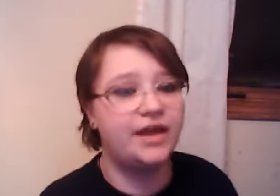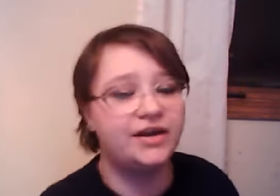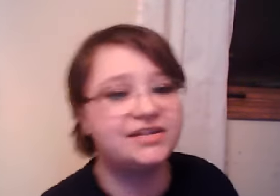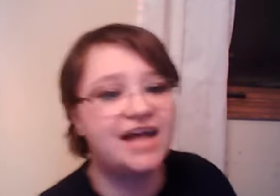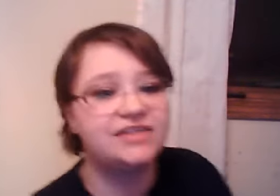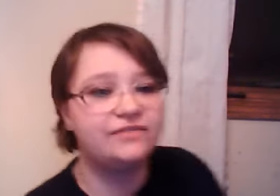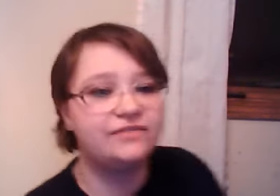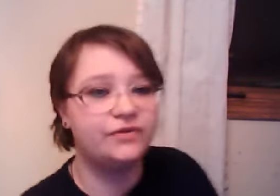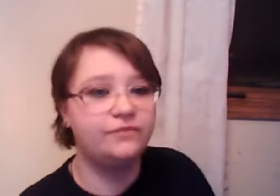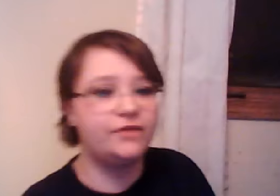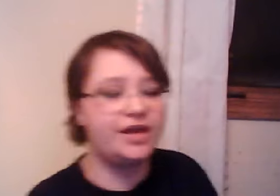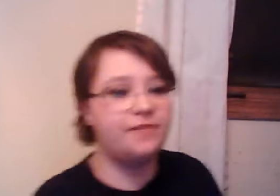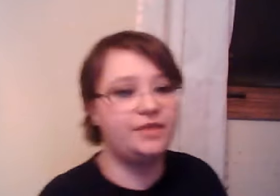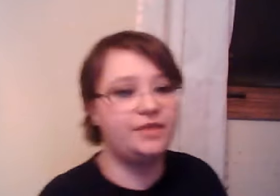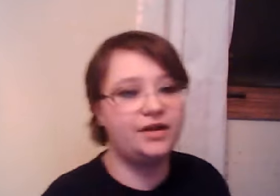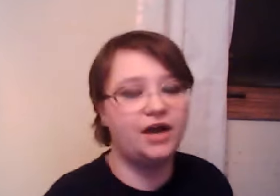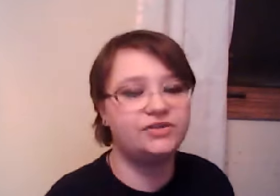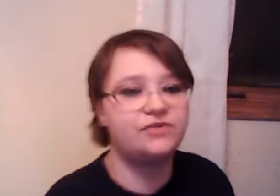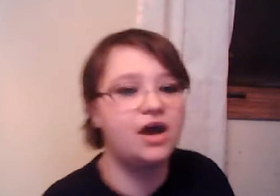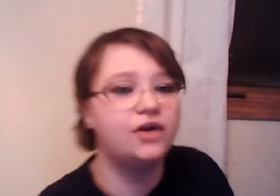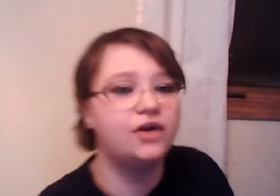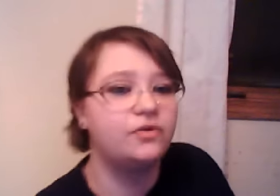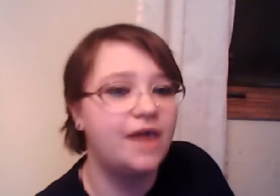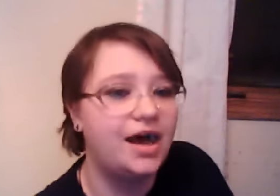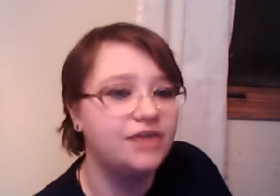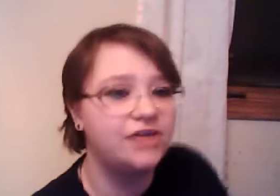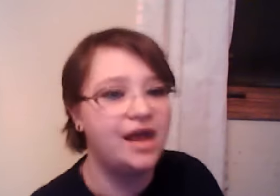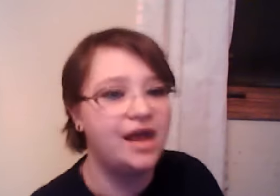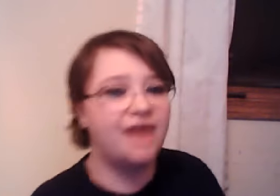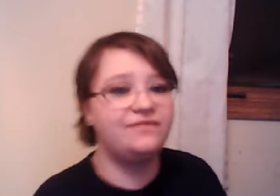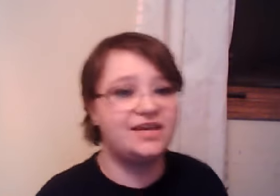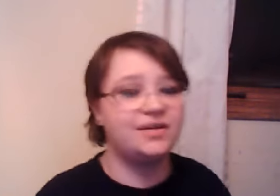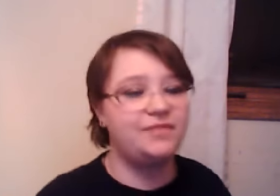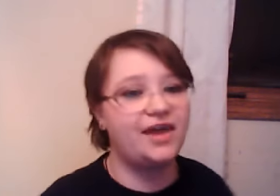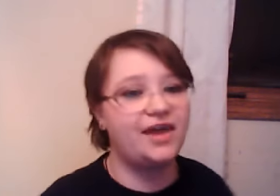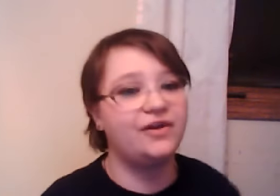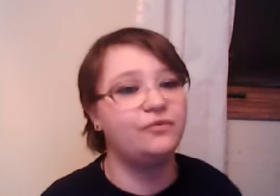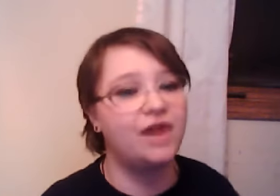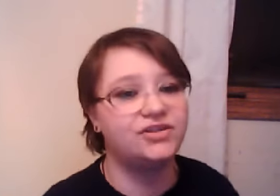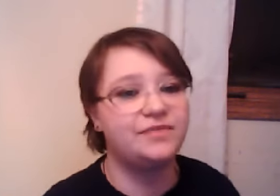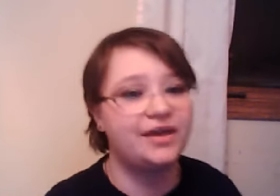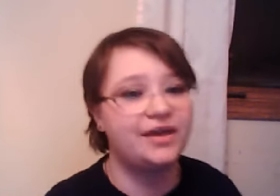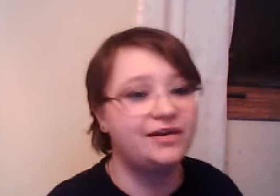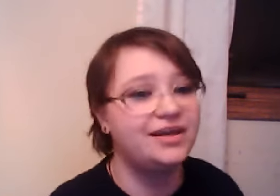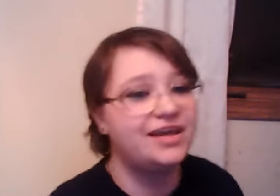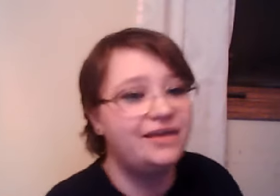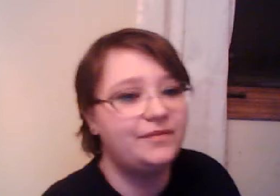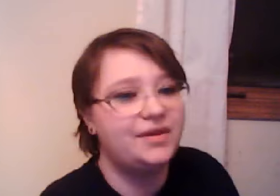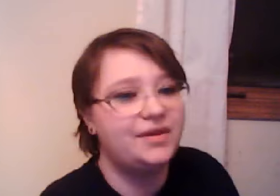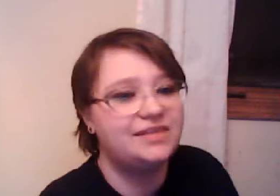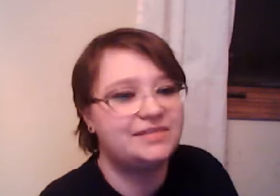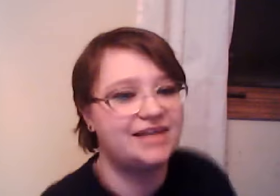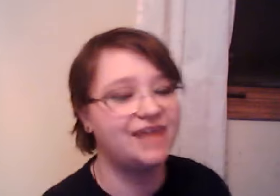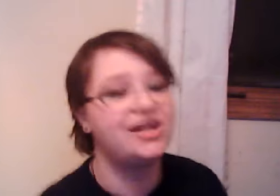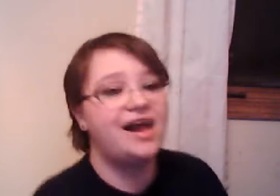There's lots of room for him in our two-car garage. I feed him there and wash him hair and give him his massage. I